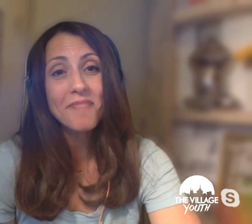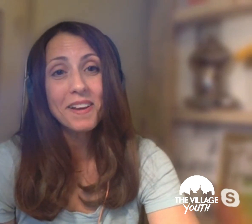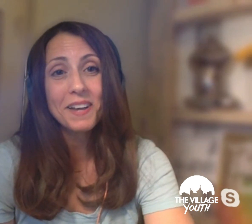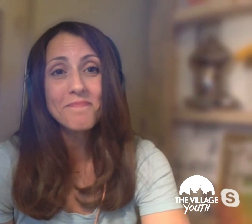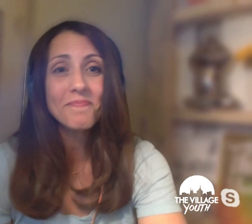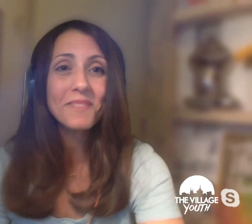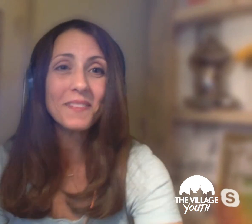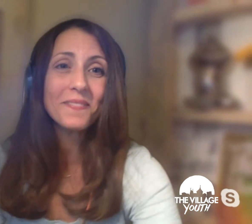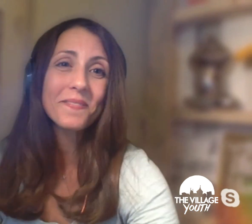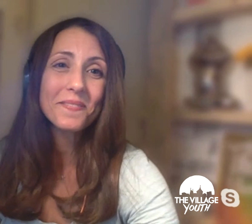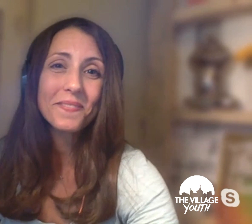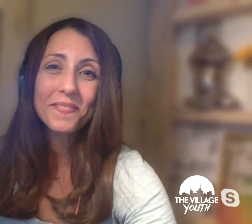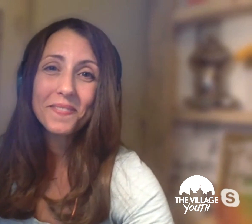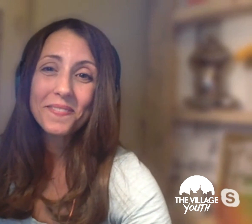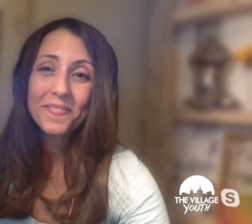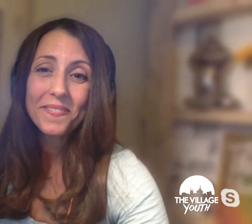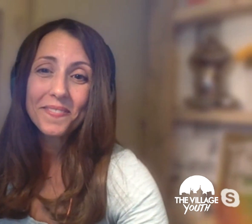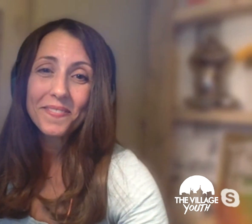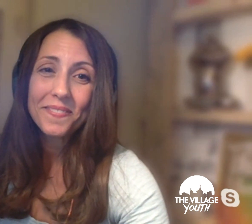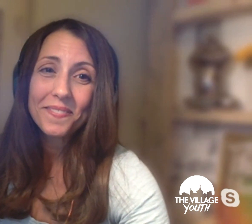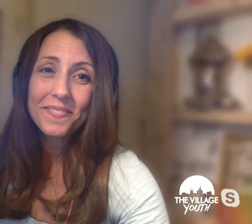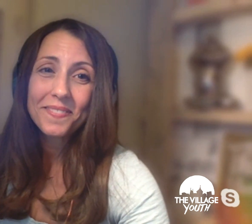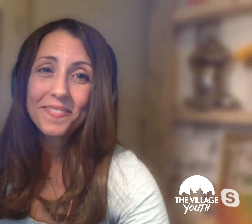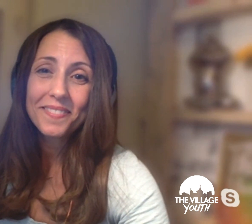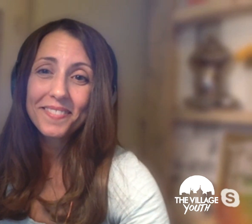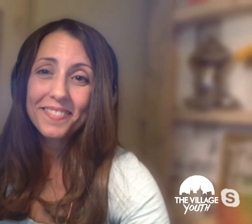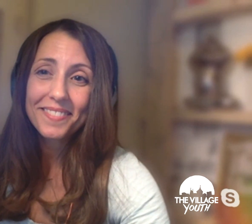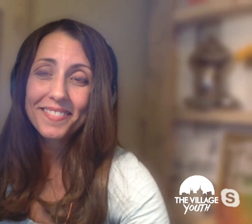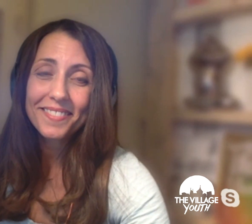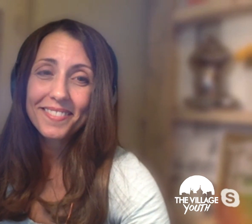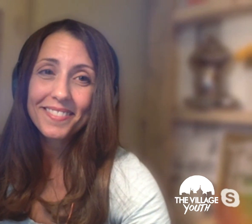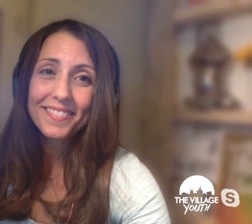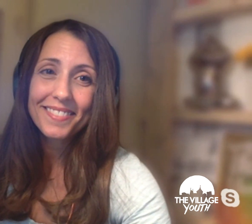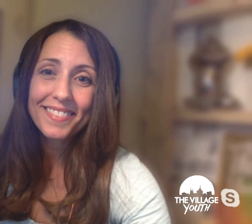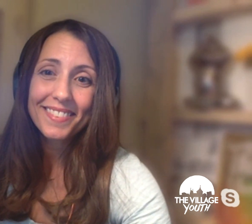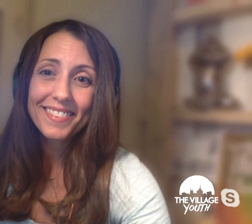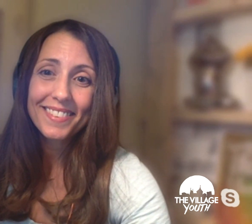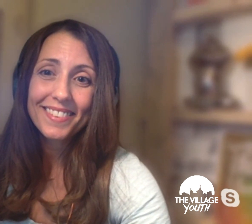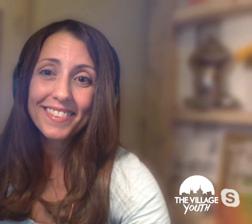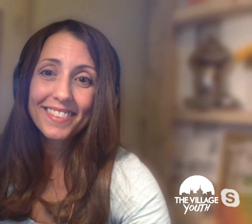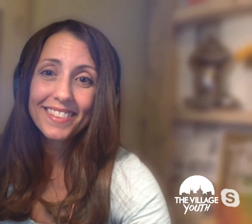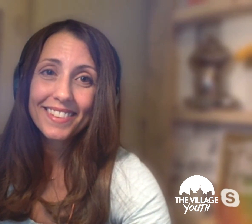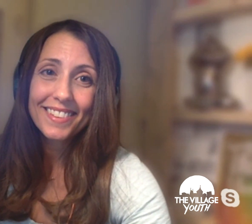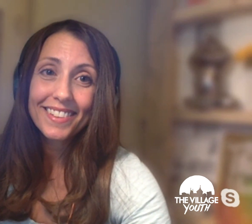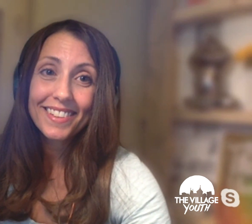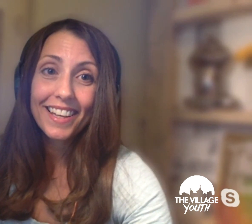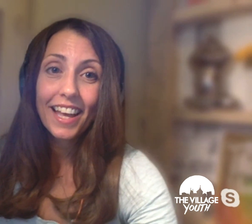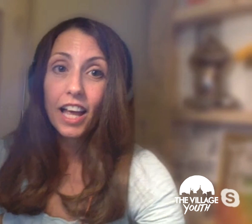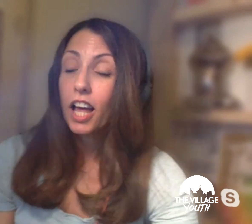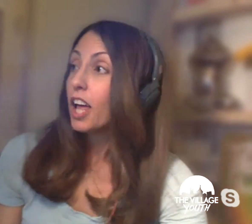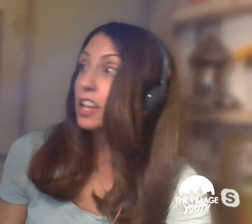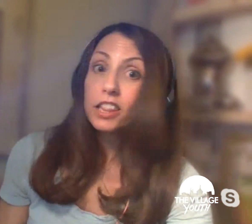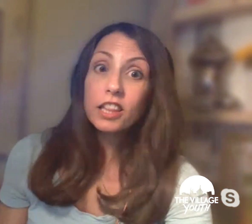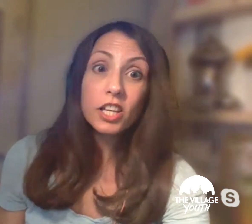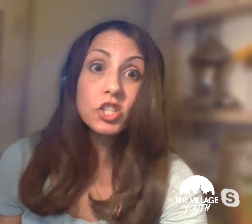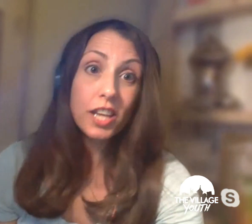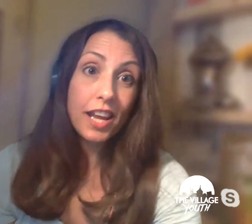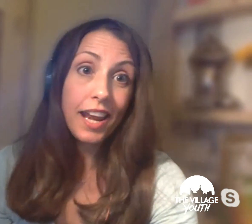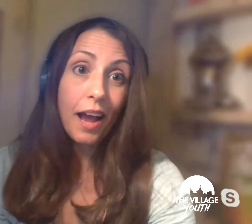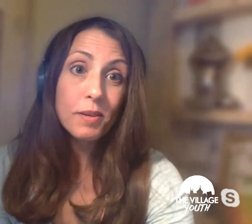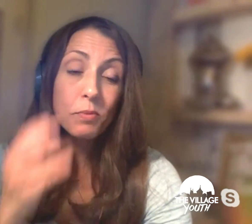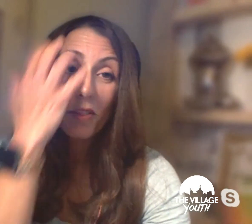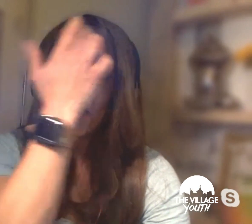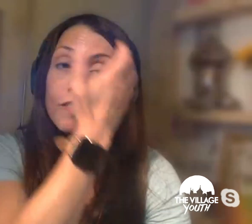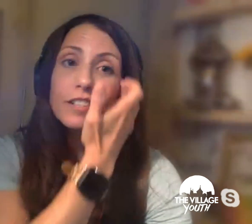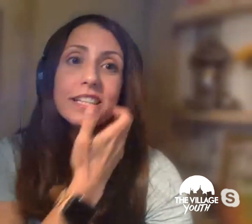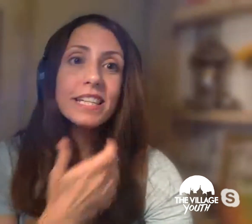really love my job. So That's so cool. And a little behind the scenes, you were actually doing that literally right before we got on this call. legit.